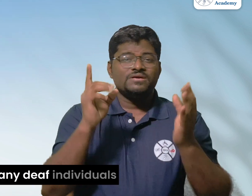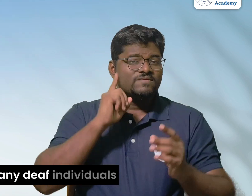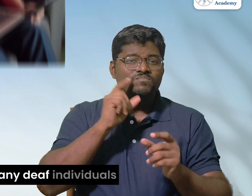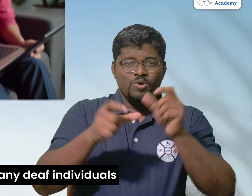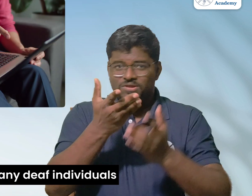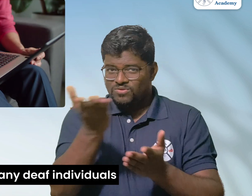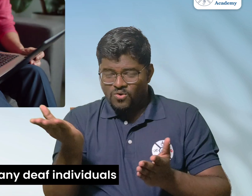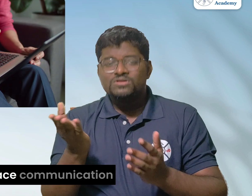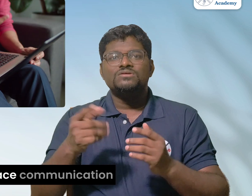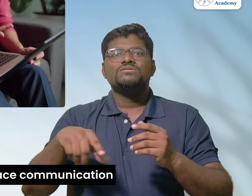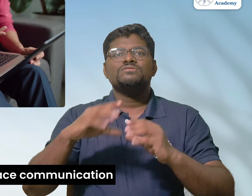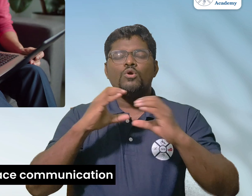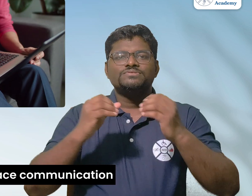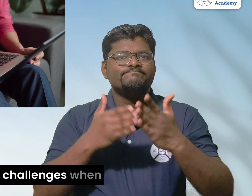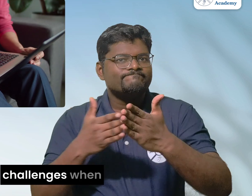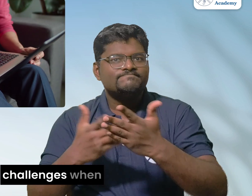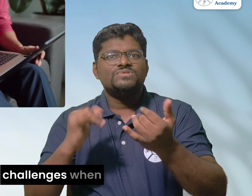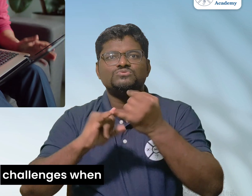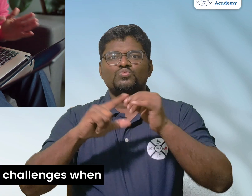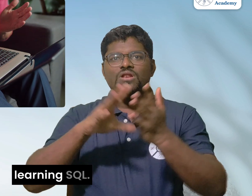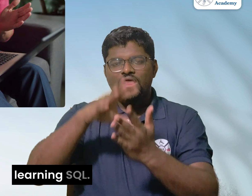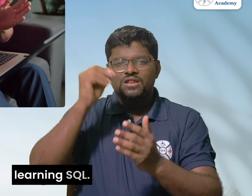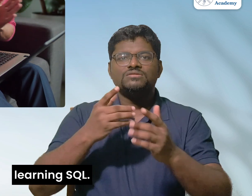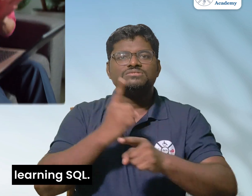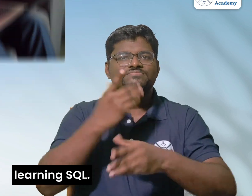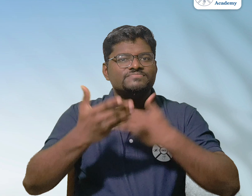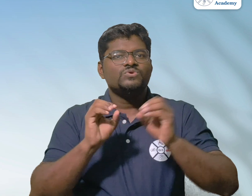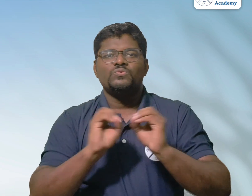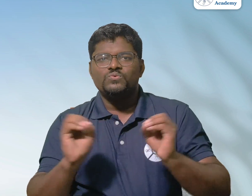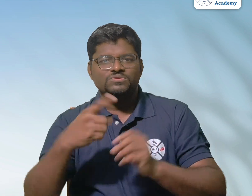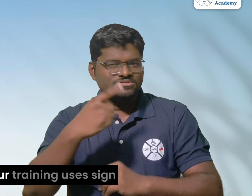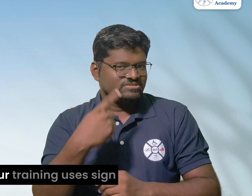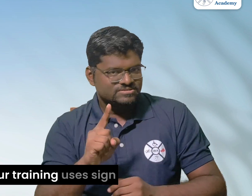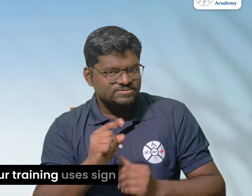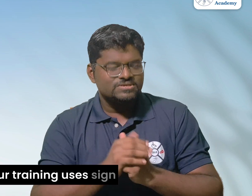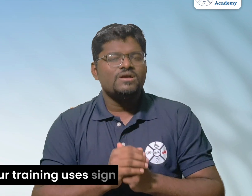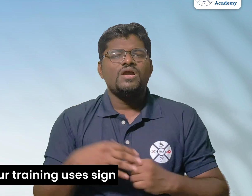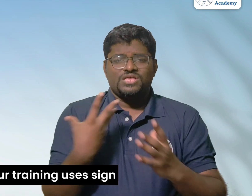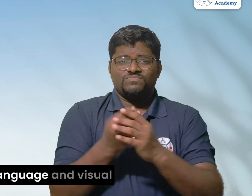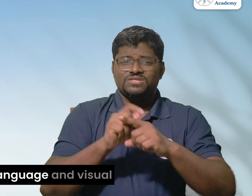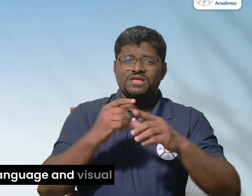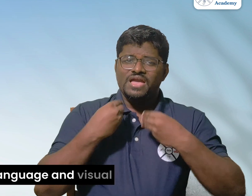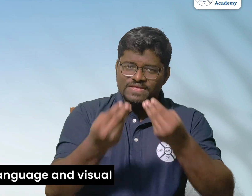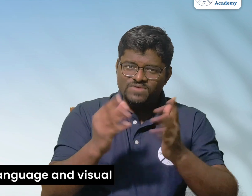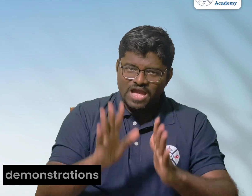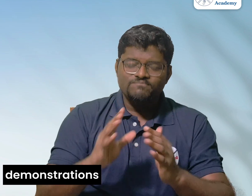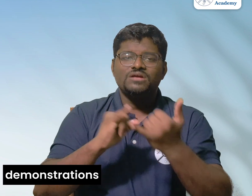deaf individuals face communication challenges when learning SQL. Our training uses sign language and visual